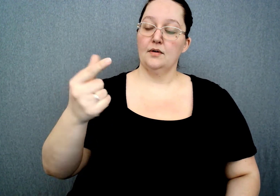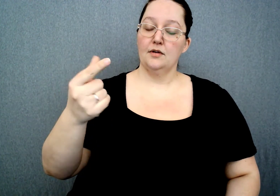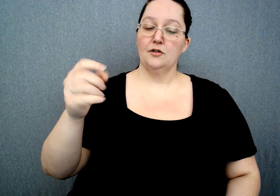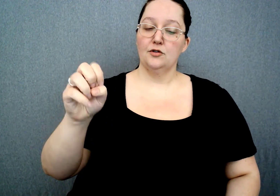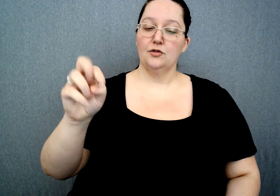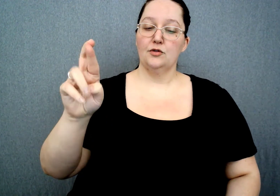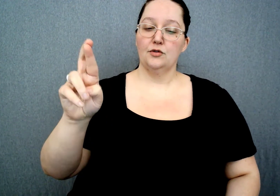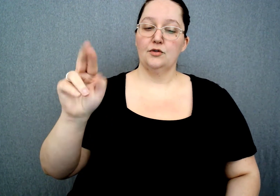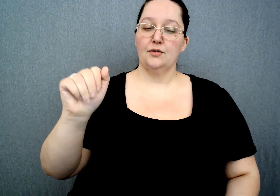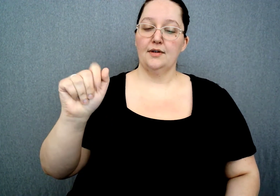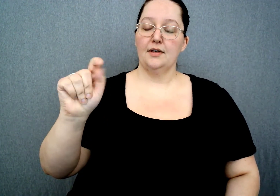refrigerator.